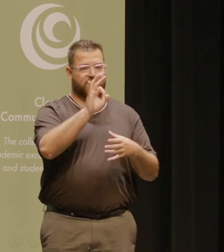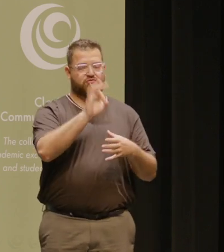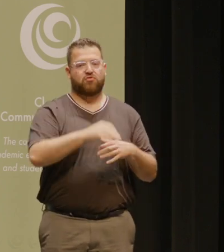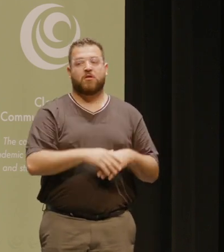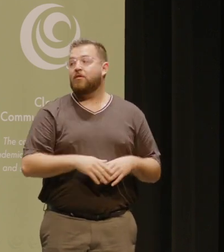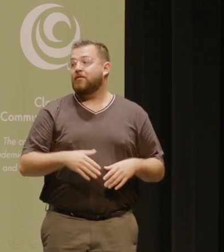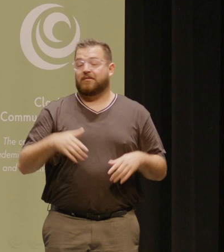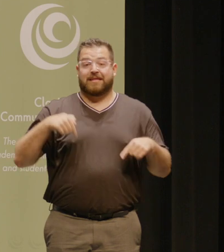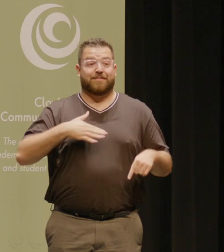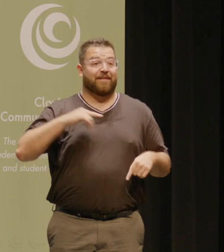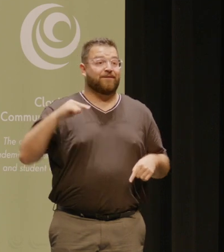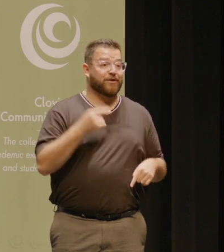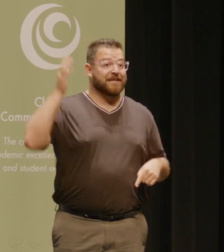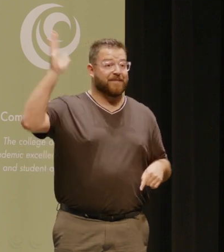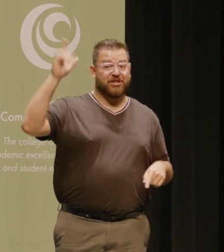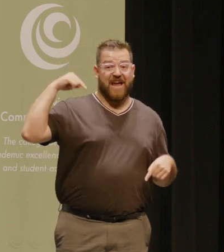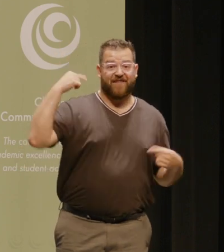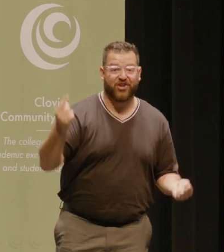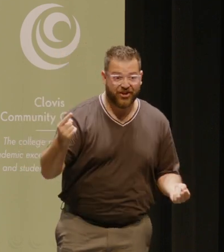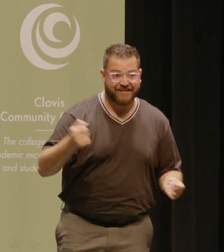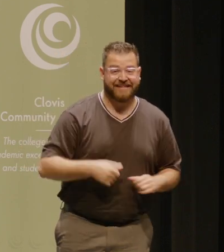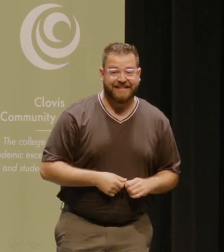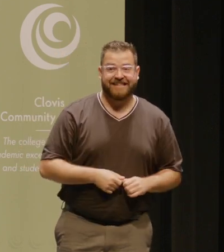And this is my first speech ever.